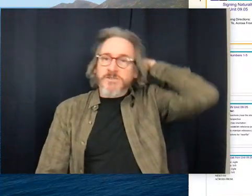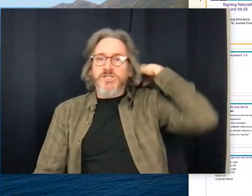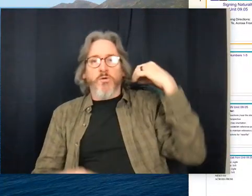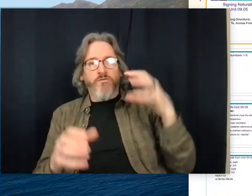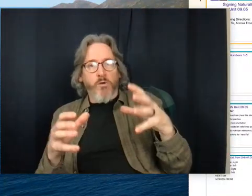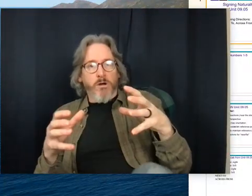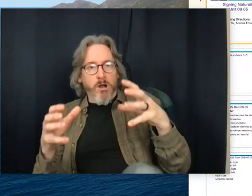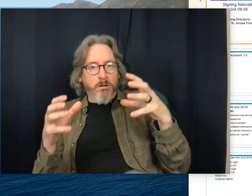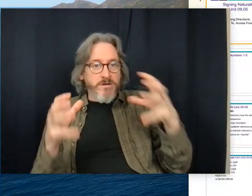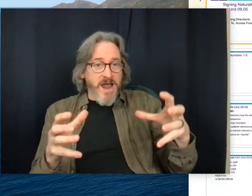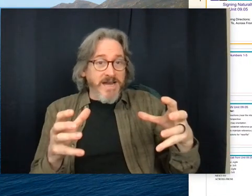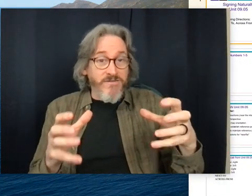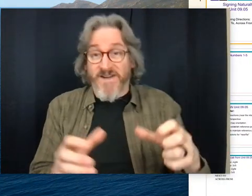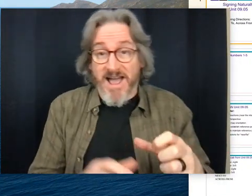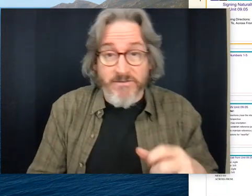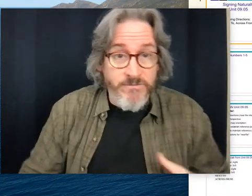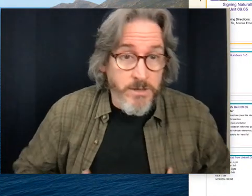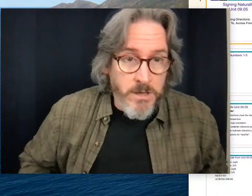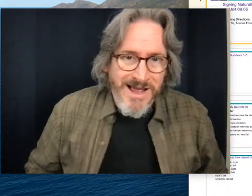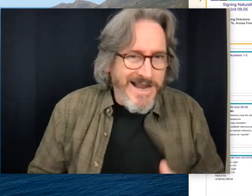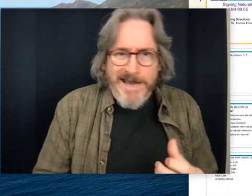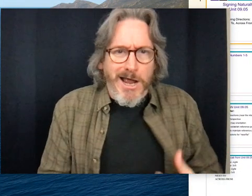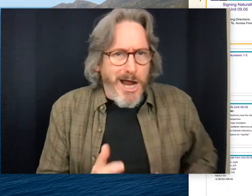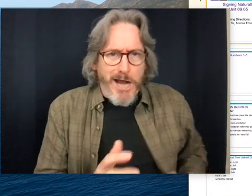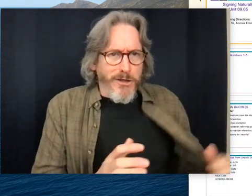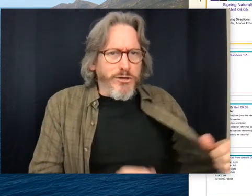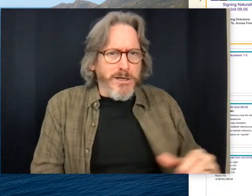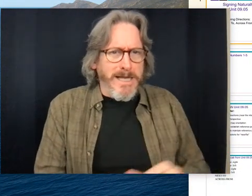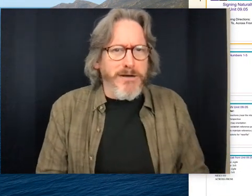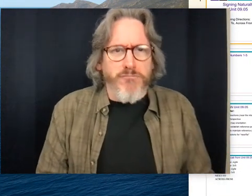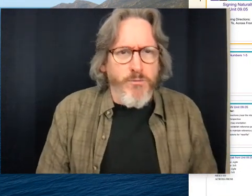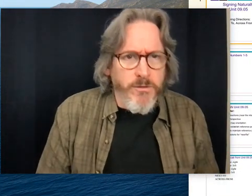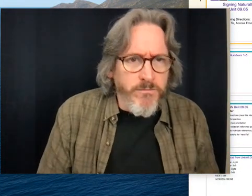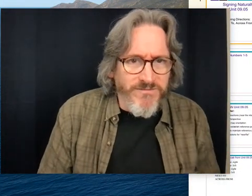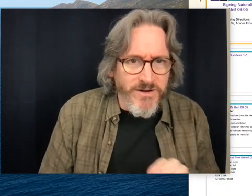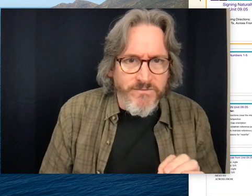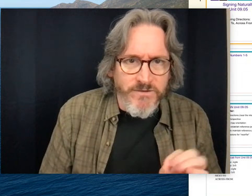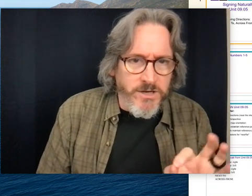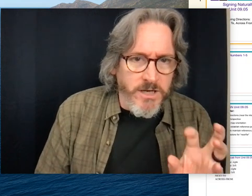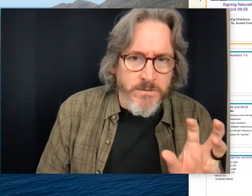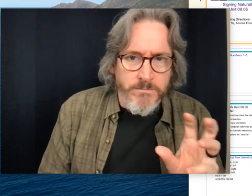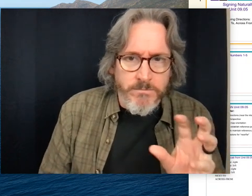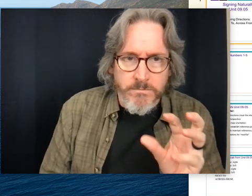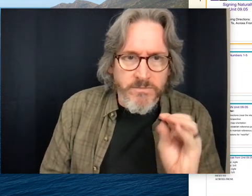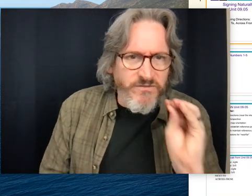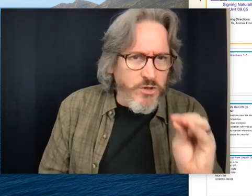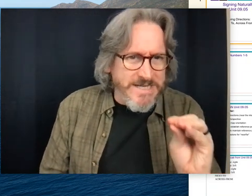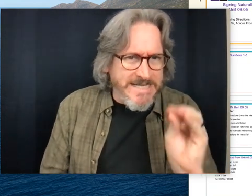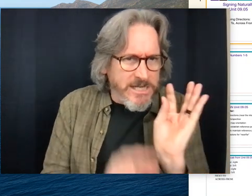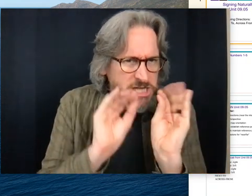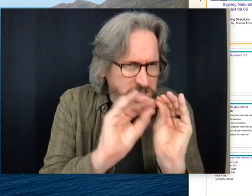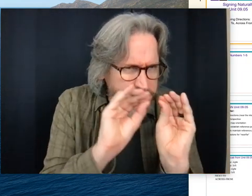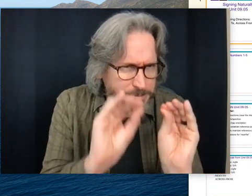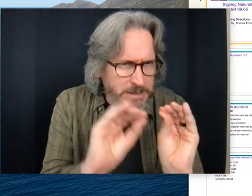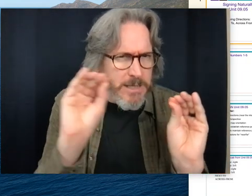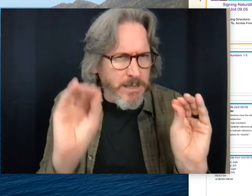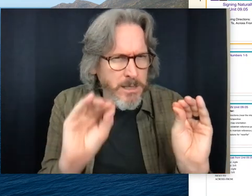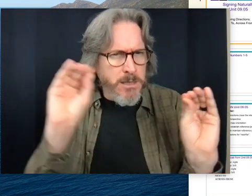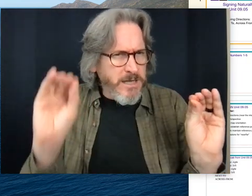All right. So for 9.5, again, another little hit and run one. Very, very few details,